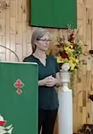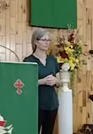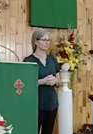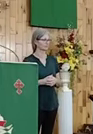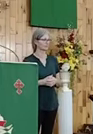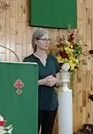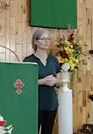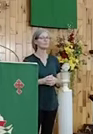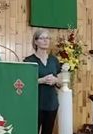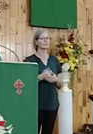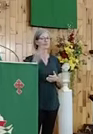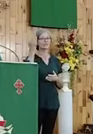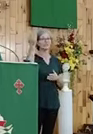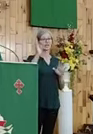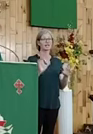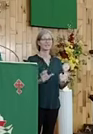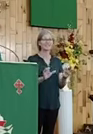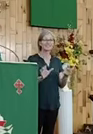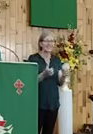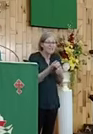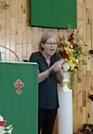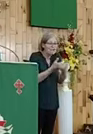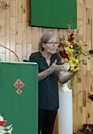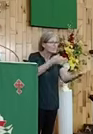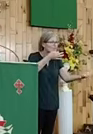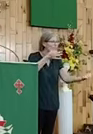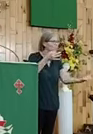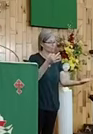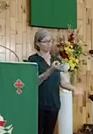He has done all things well.